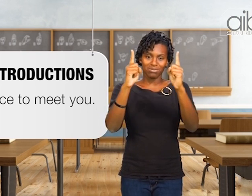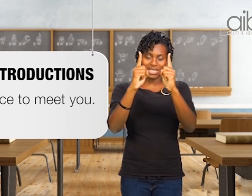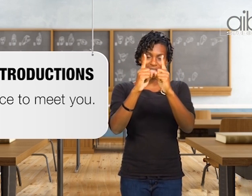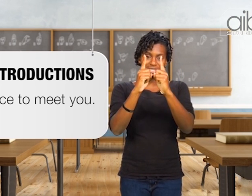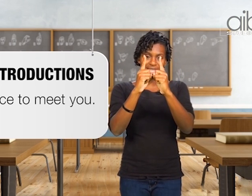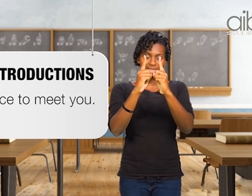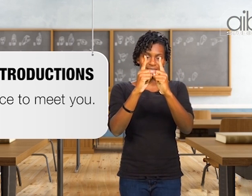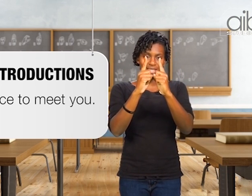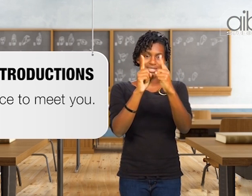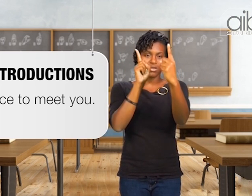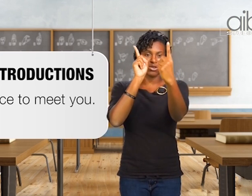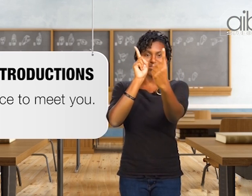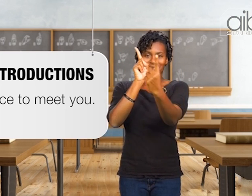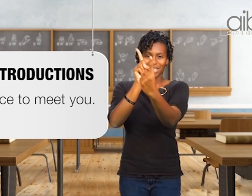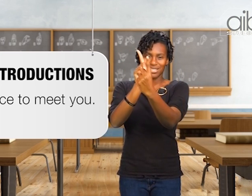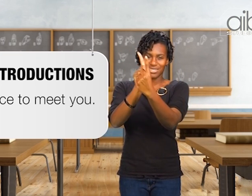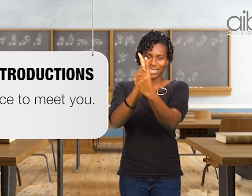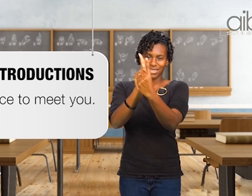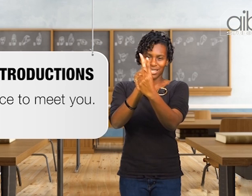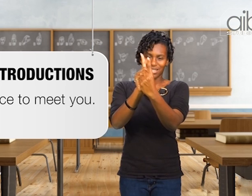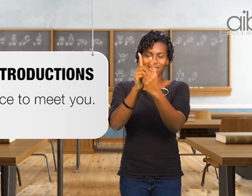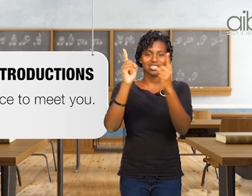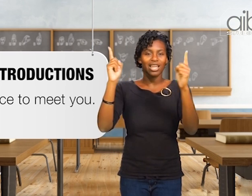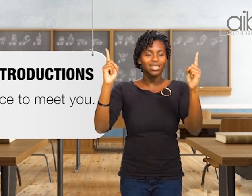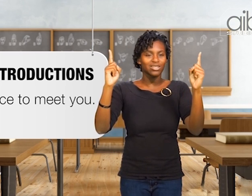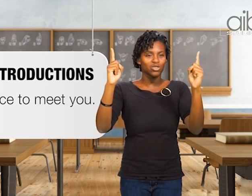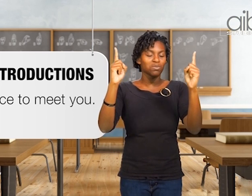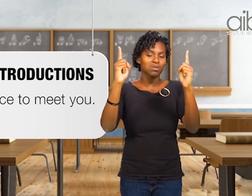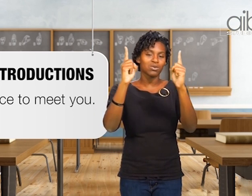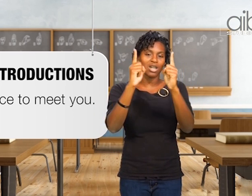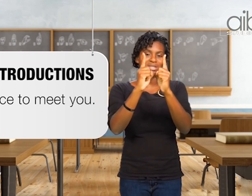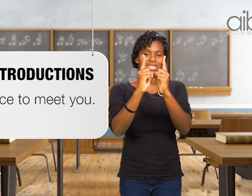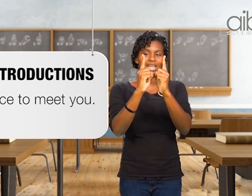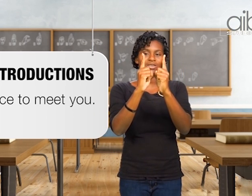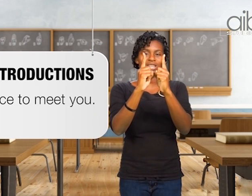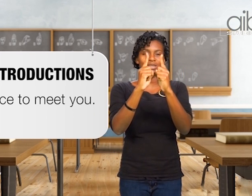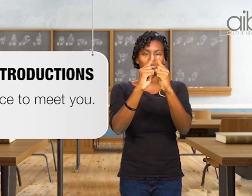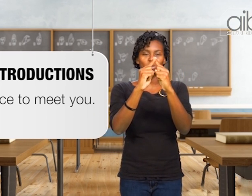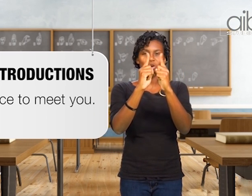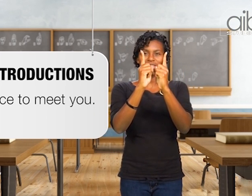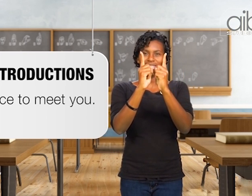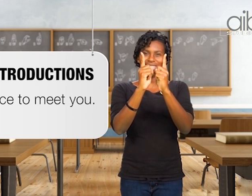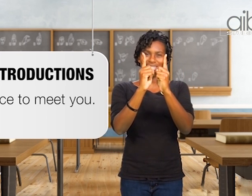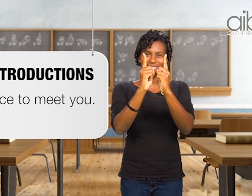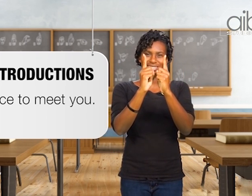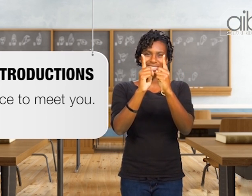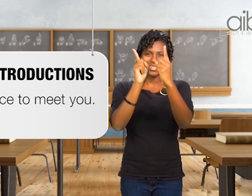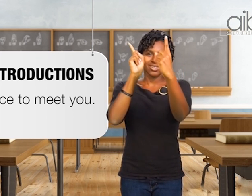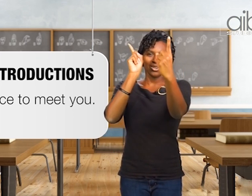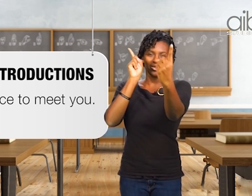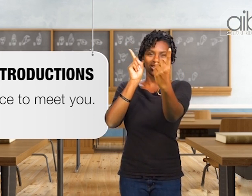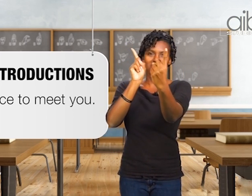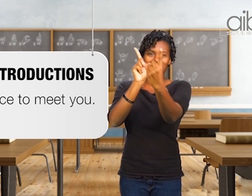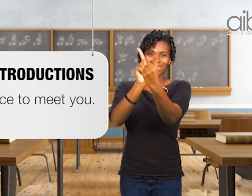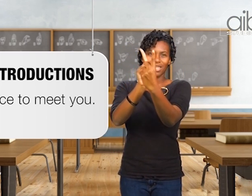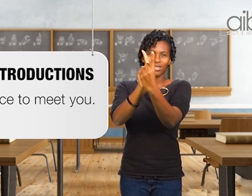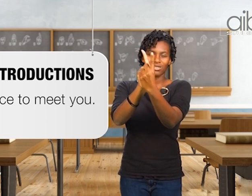meet is like this, or meet is like this. And it's kind of like two people coming together and kiss. Or they're coming together